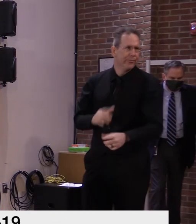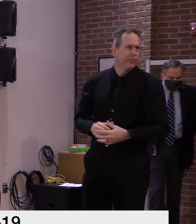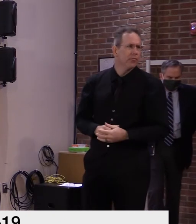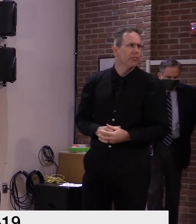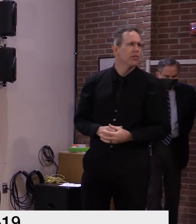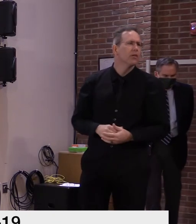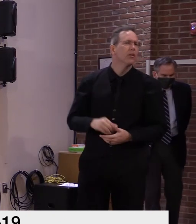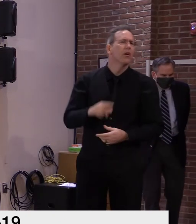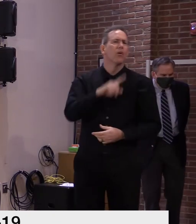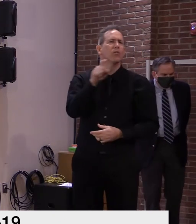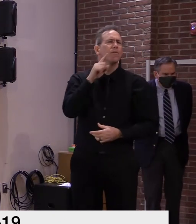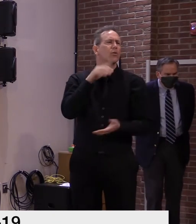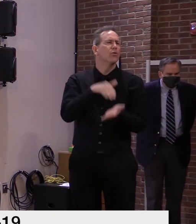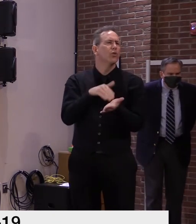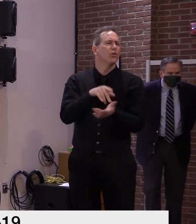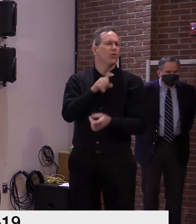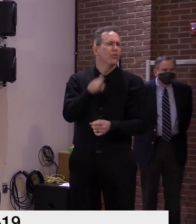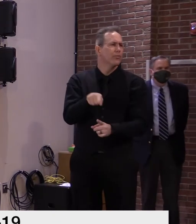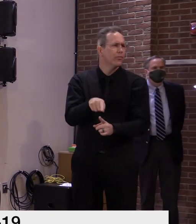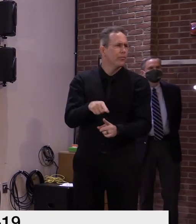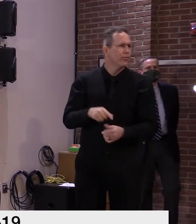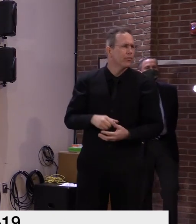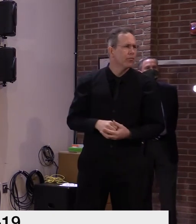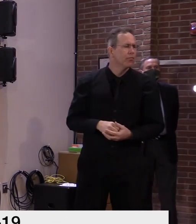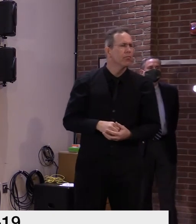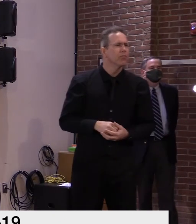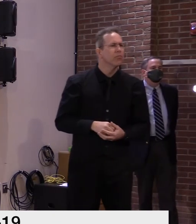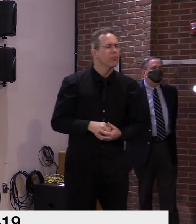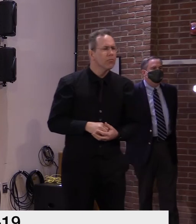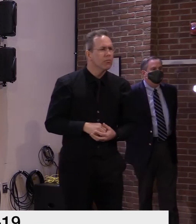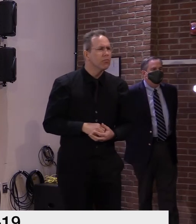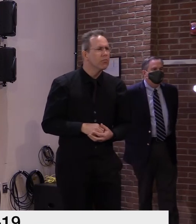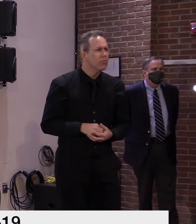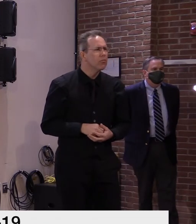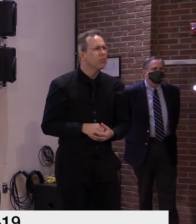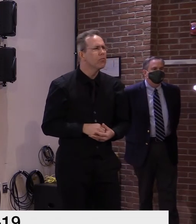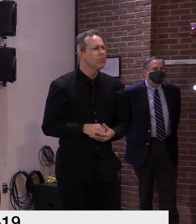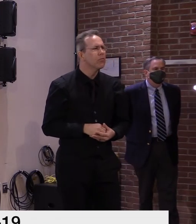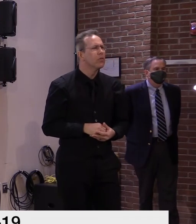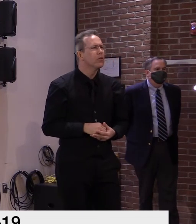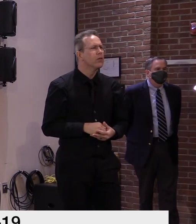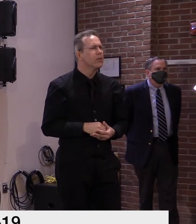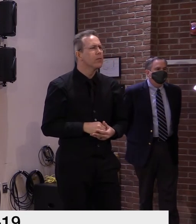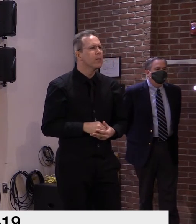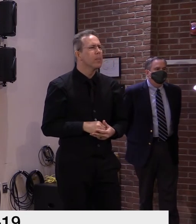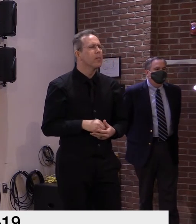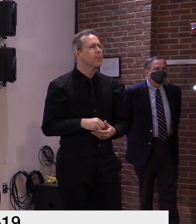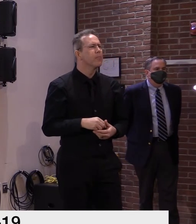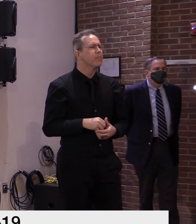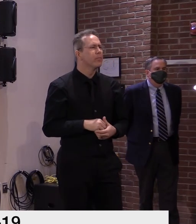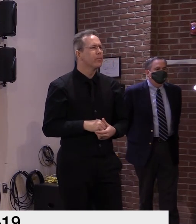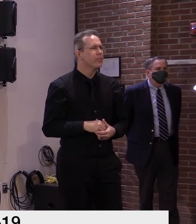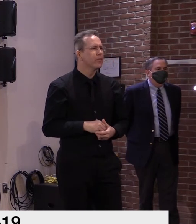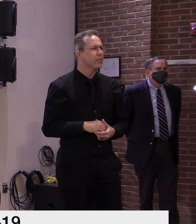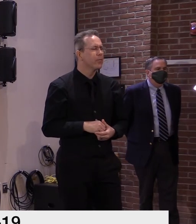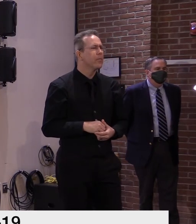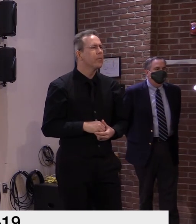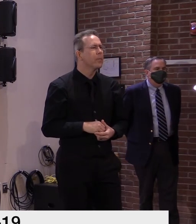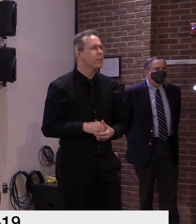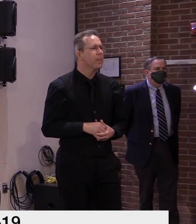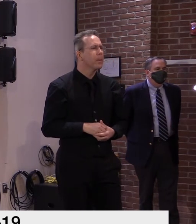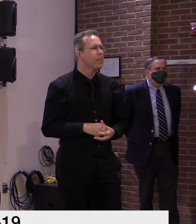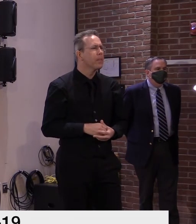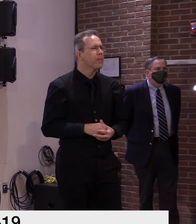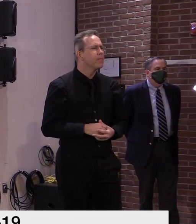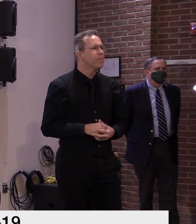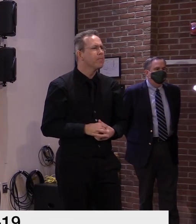got an email from someone. If someone owns a second home in, say, Massachusetts, and they drive from Vermont right